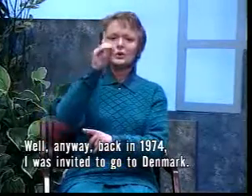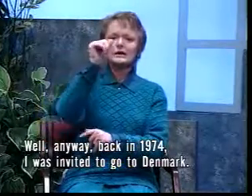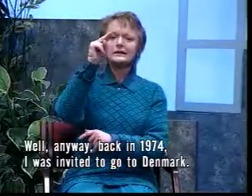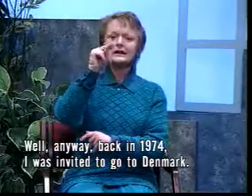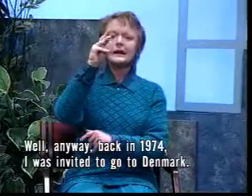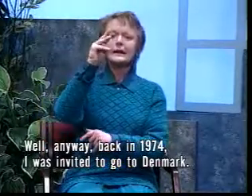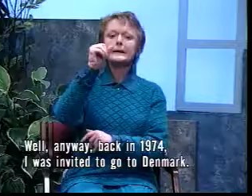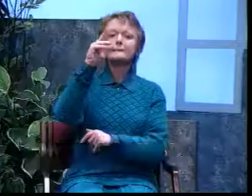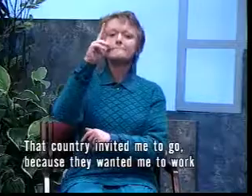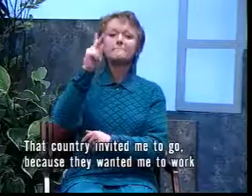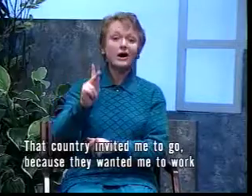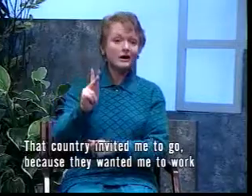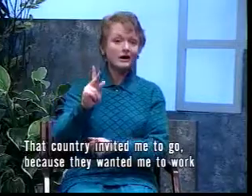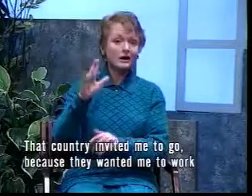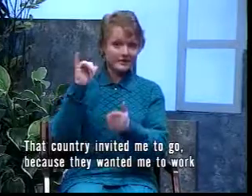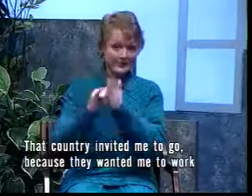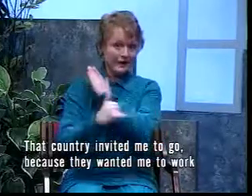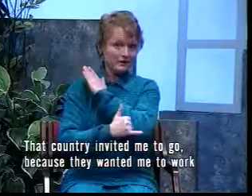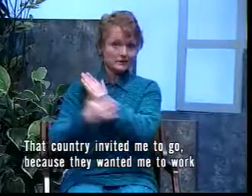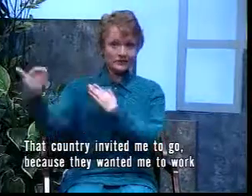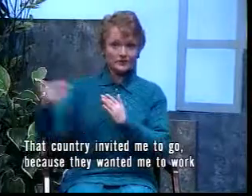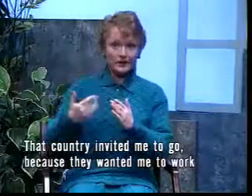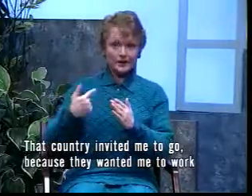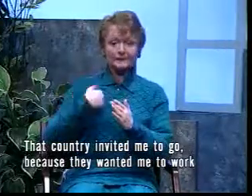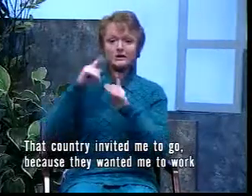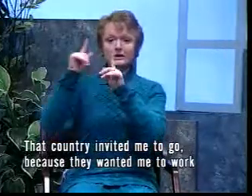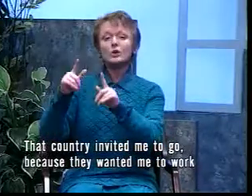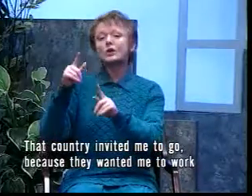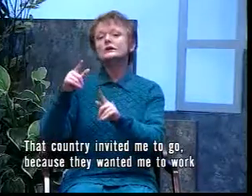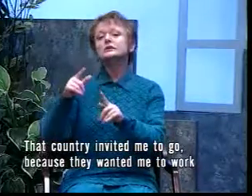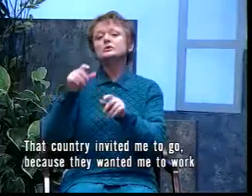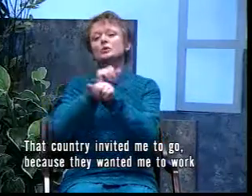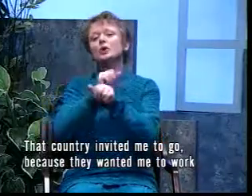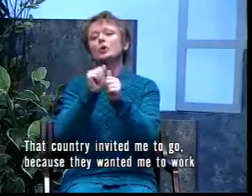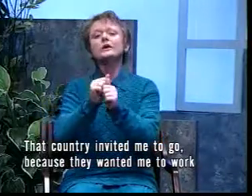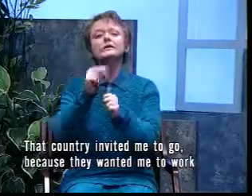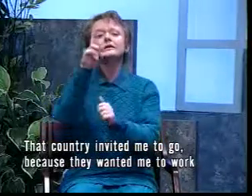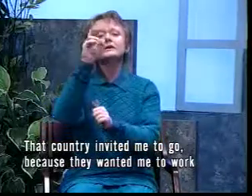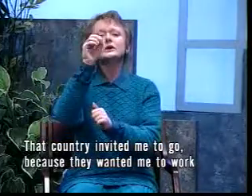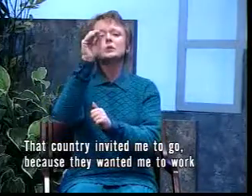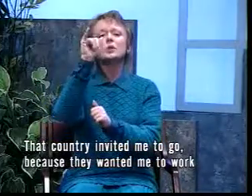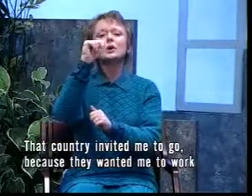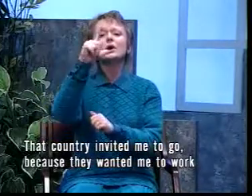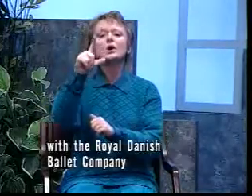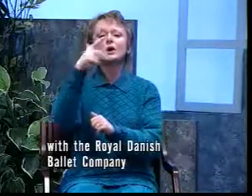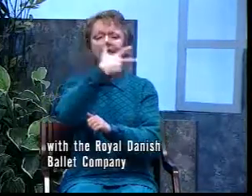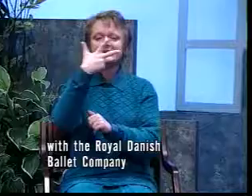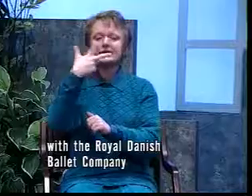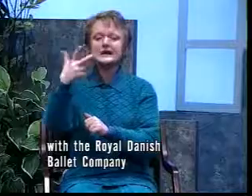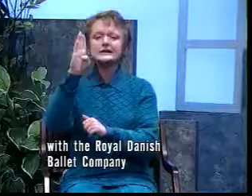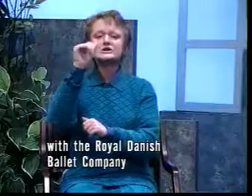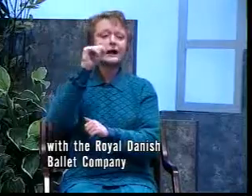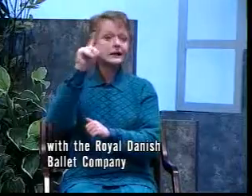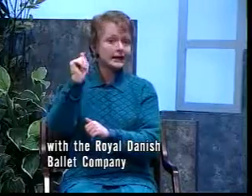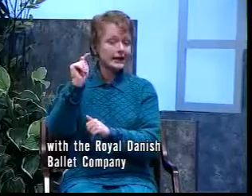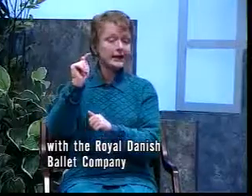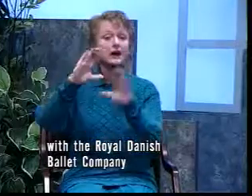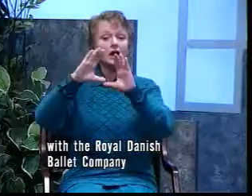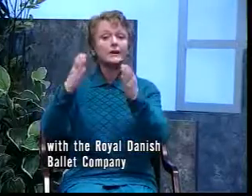to Denmark. That country invited me to go because they wanted me to work with the Royal Danish Ballet